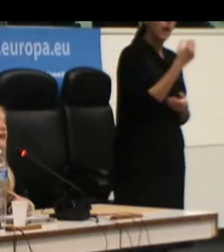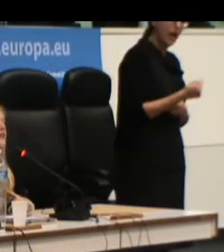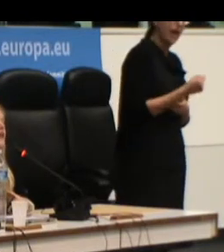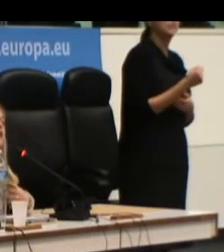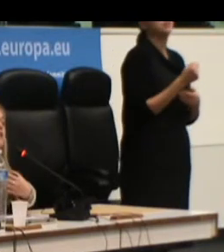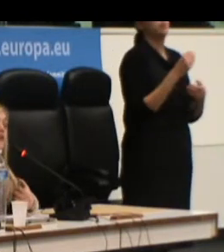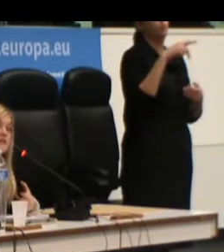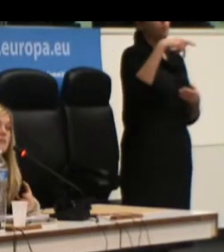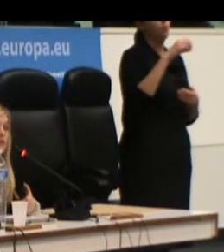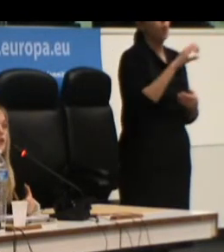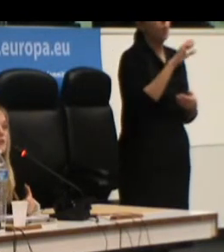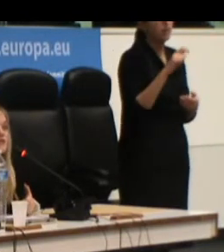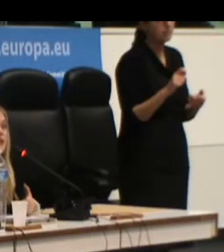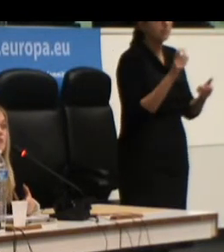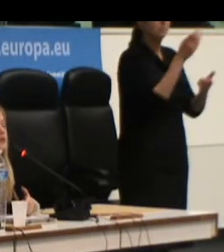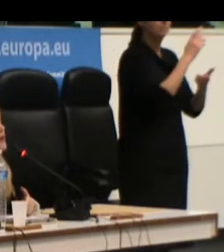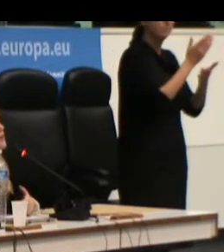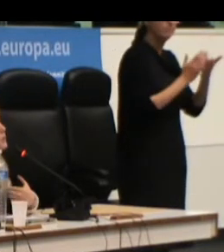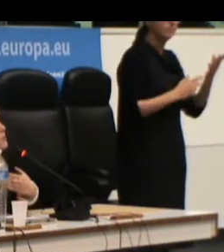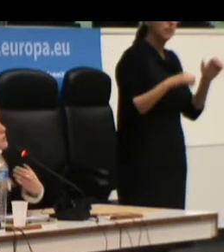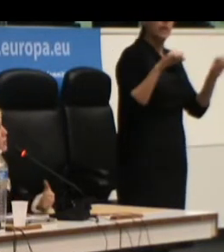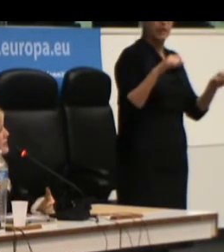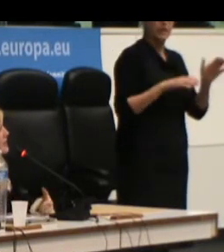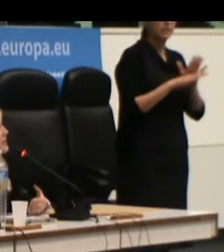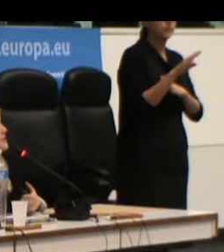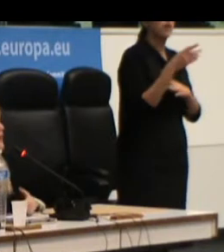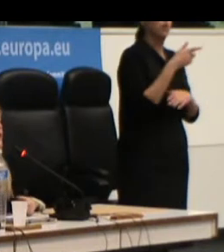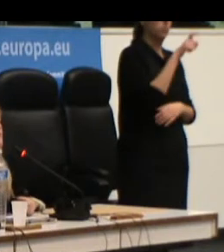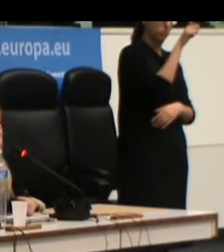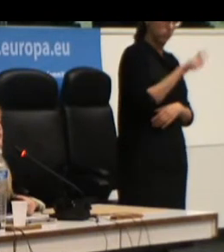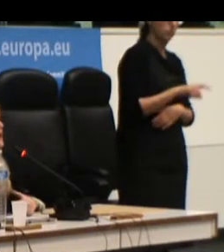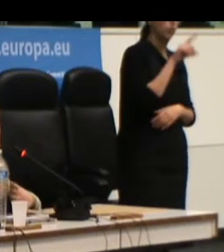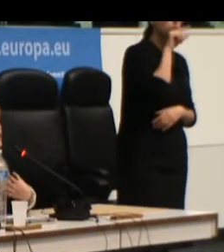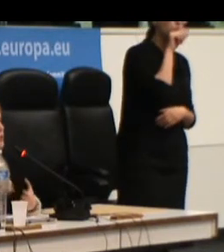And again, that's something that could be developed. The author tweeted,